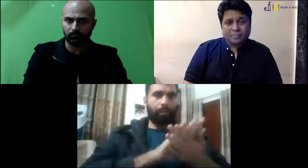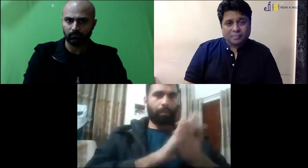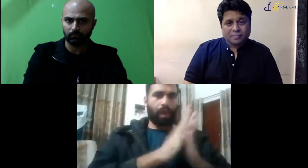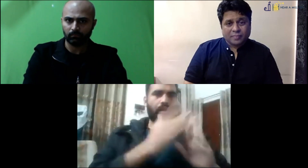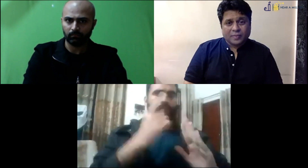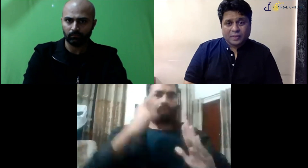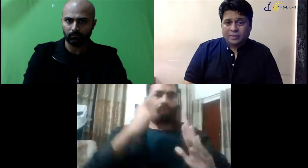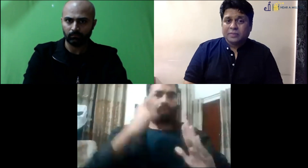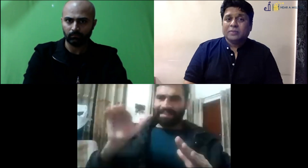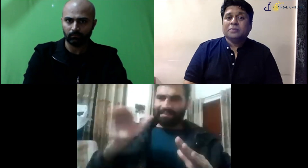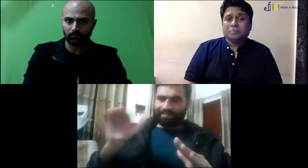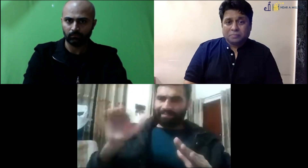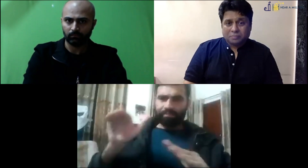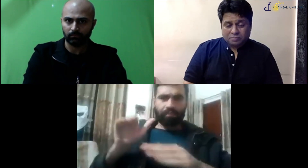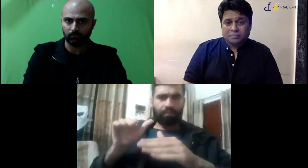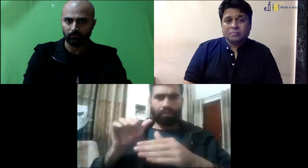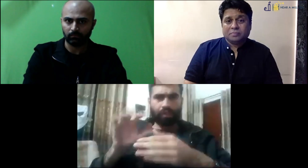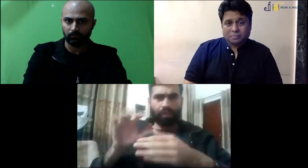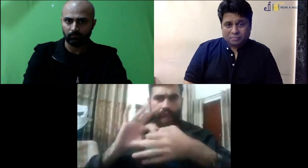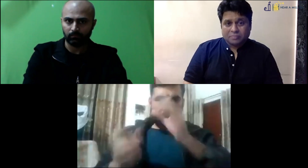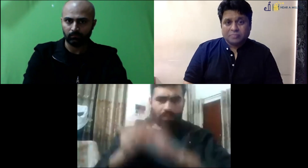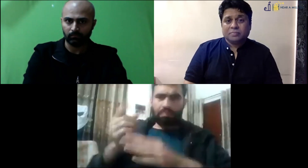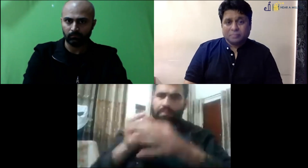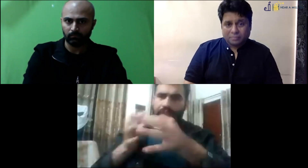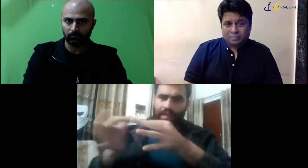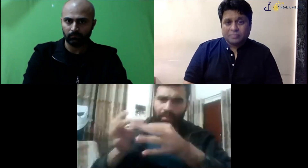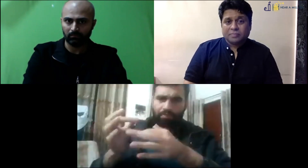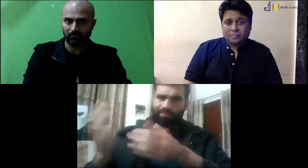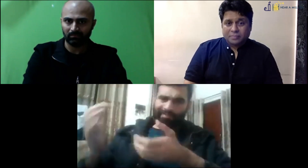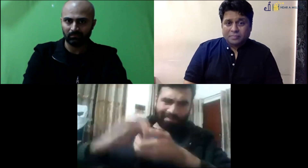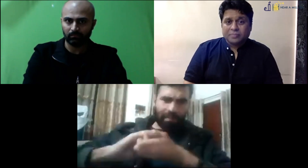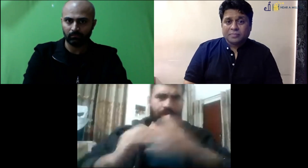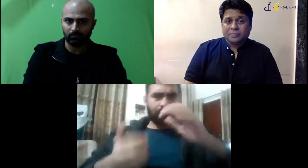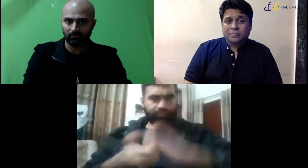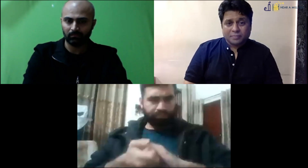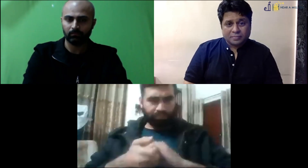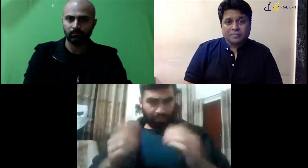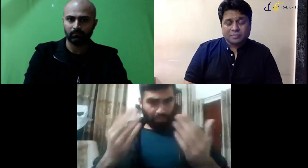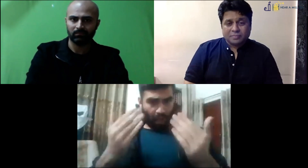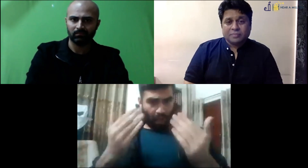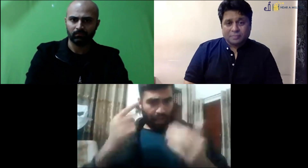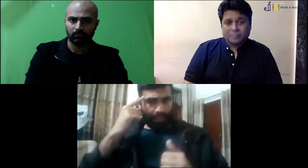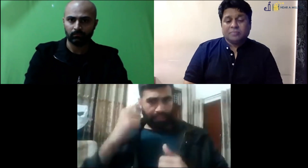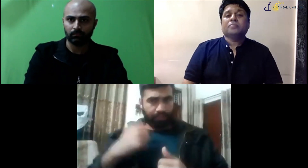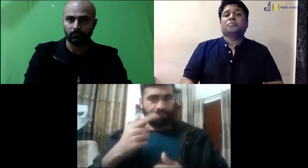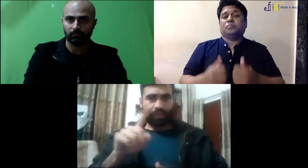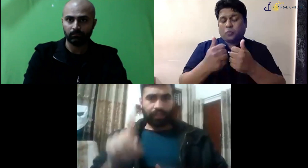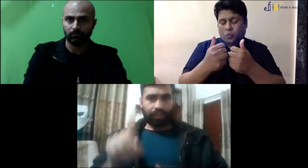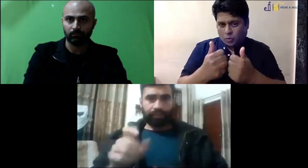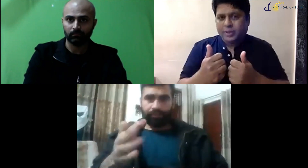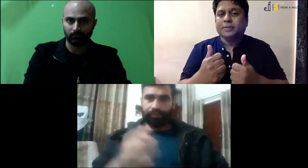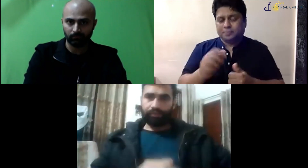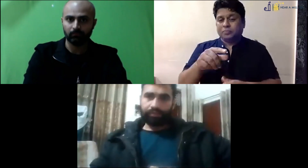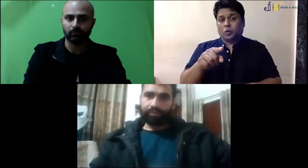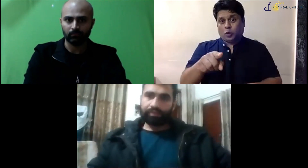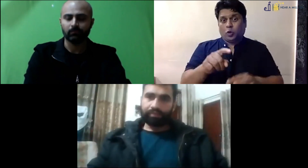so the in DLP program, if we can have the deaf people to become the leader, you can explain to the associations if